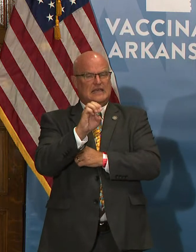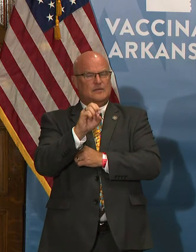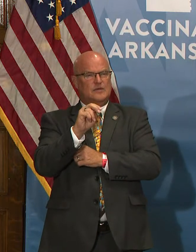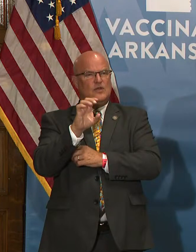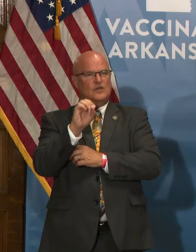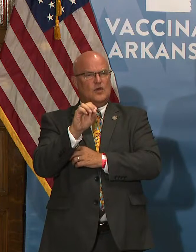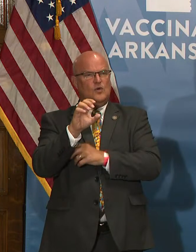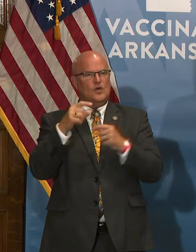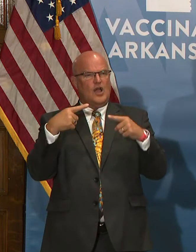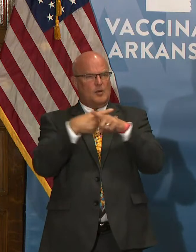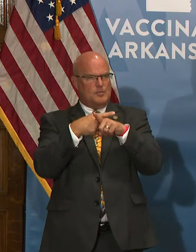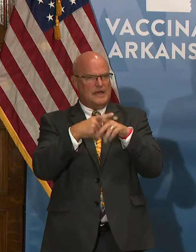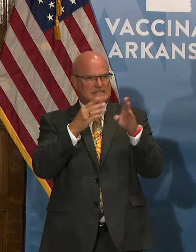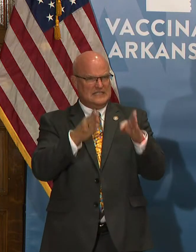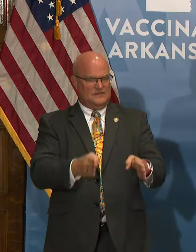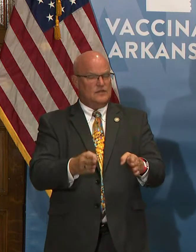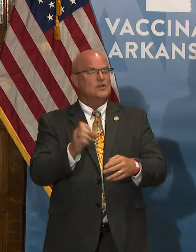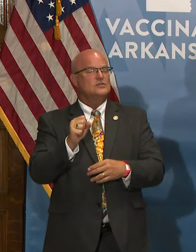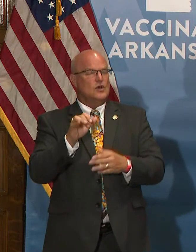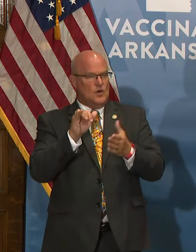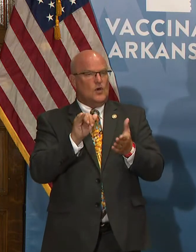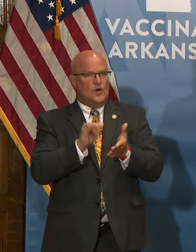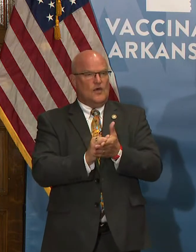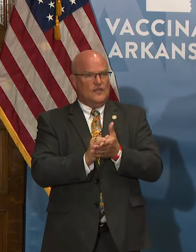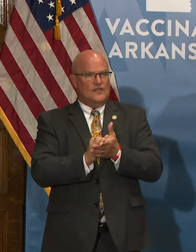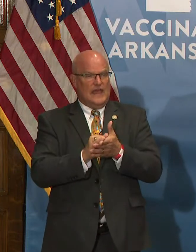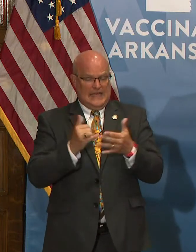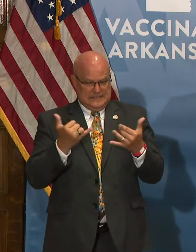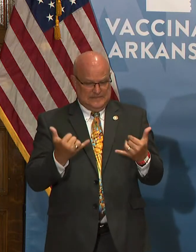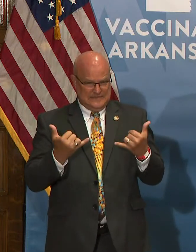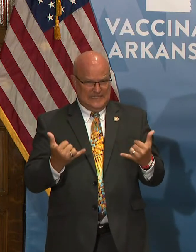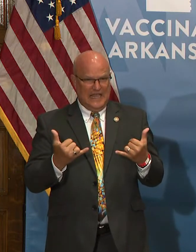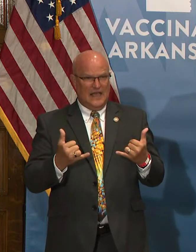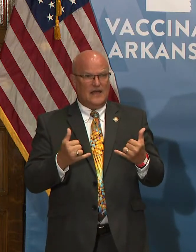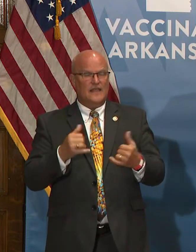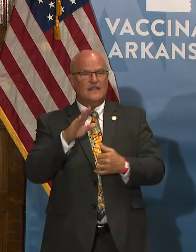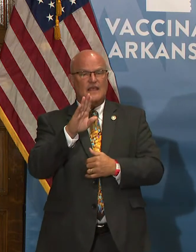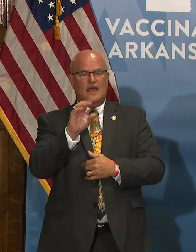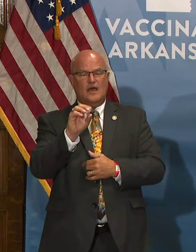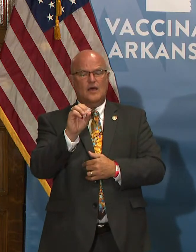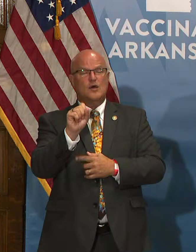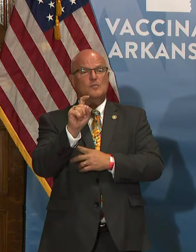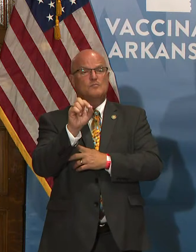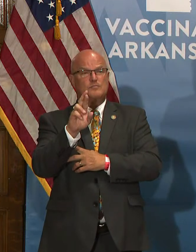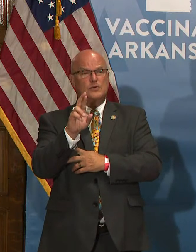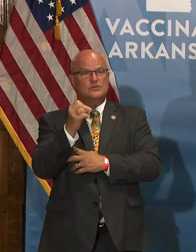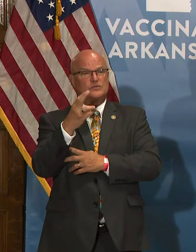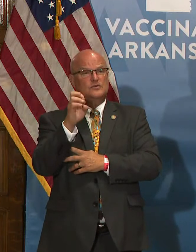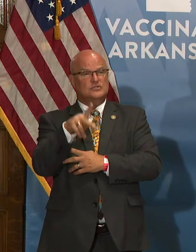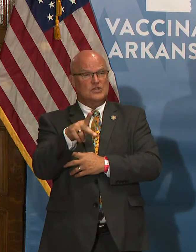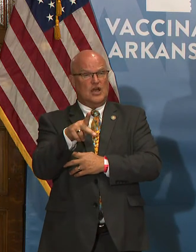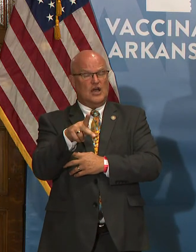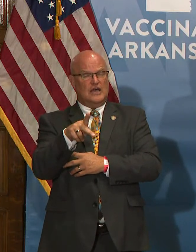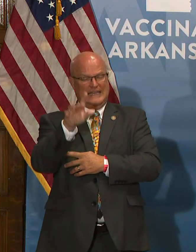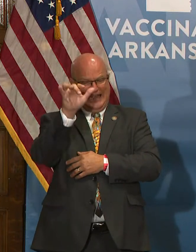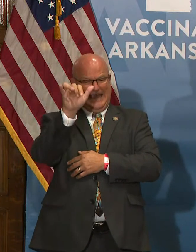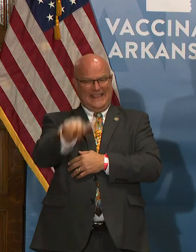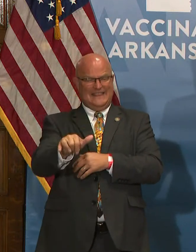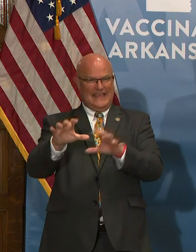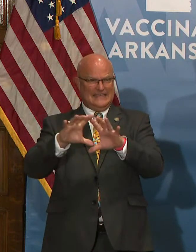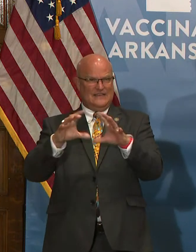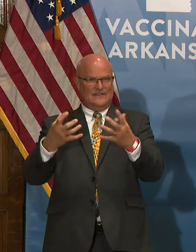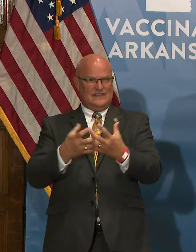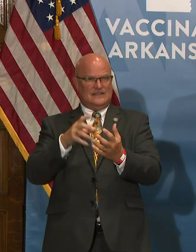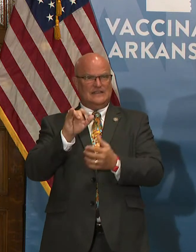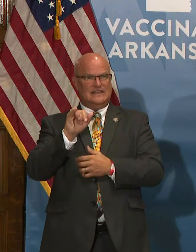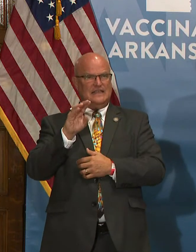immunocompromised individuals. And so that is present now. That booster shot is available for those that fit within that